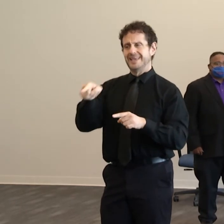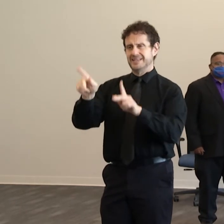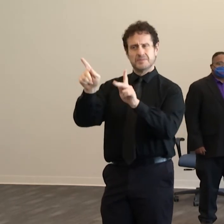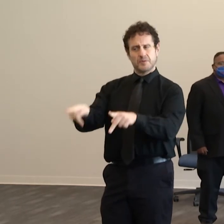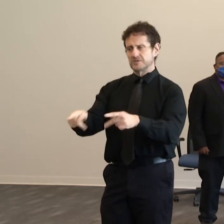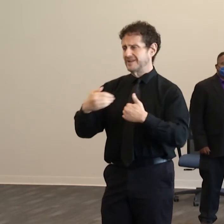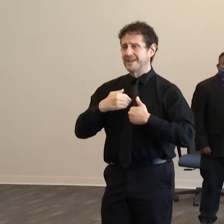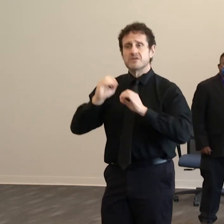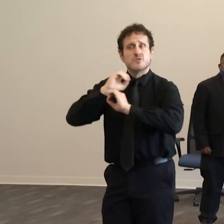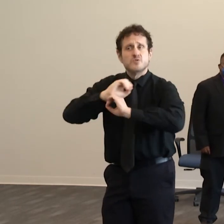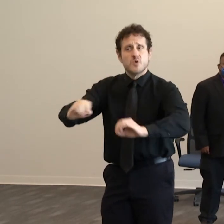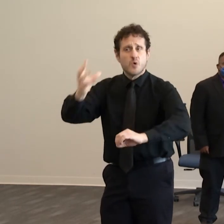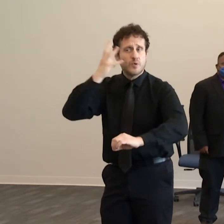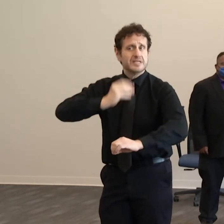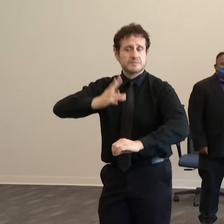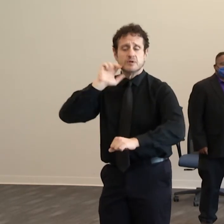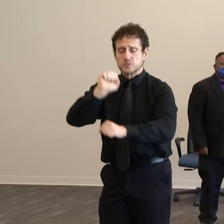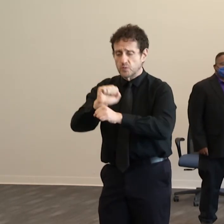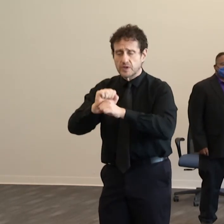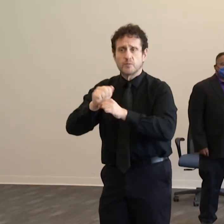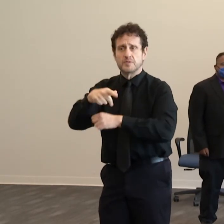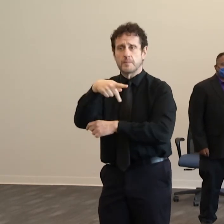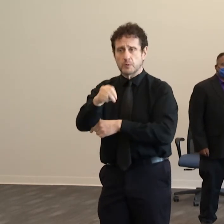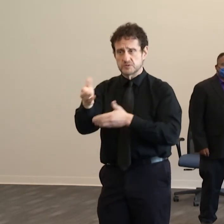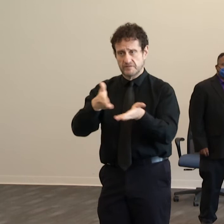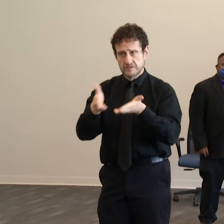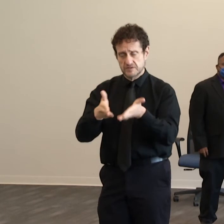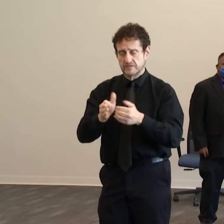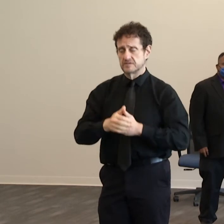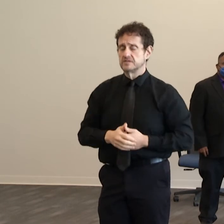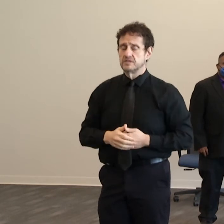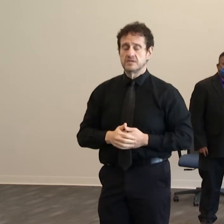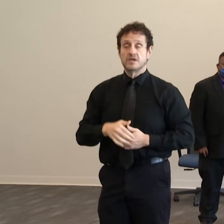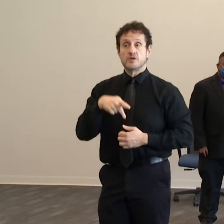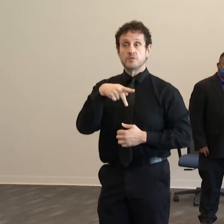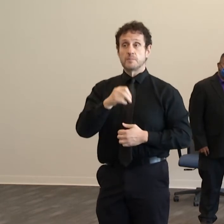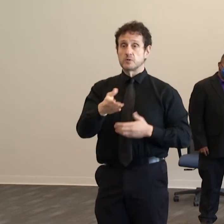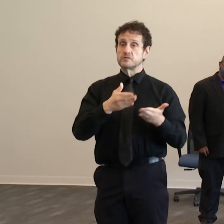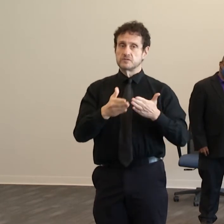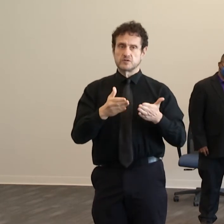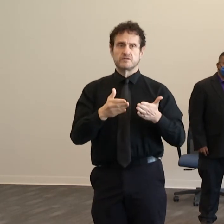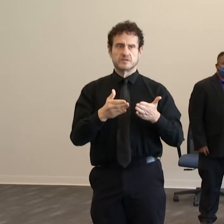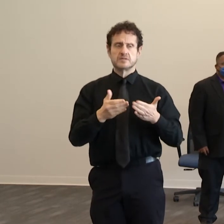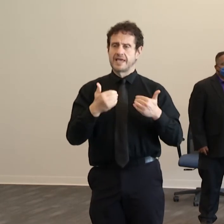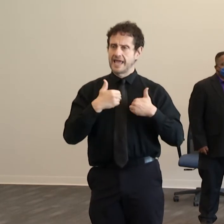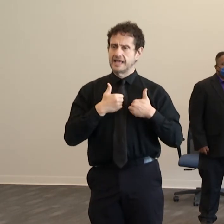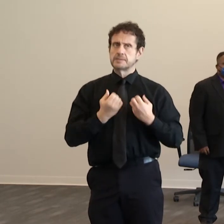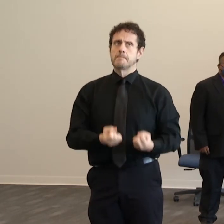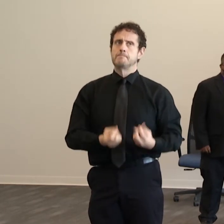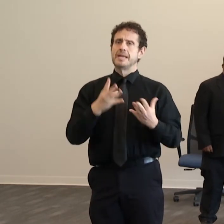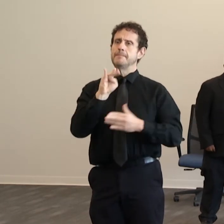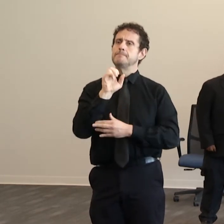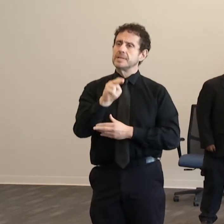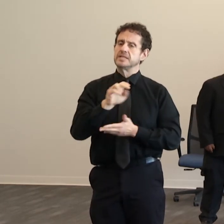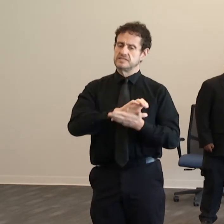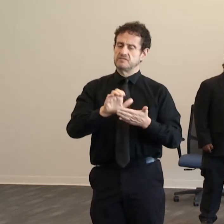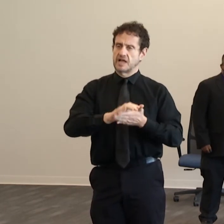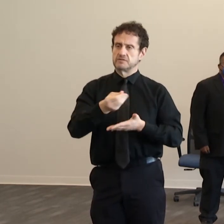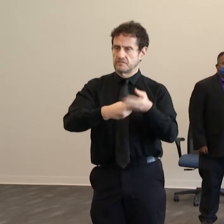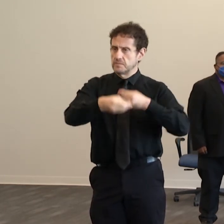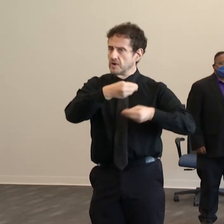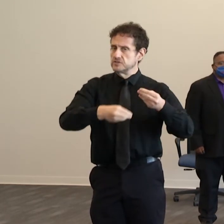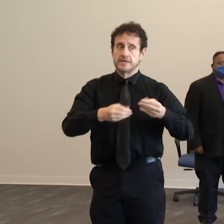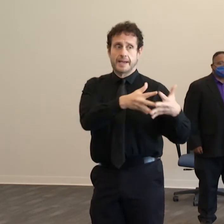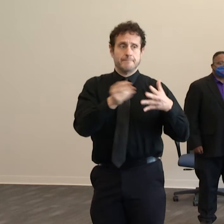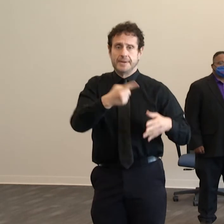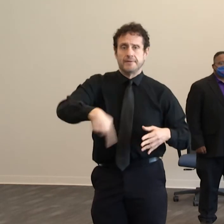with no experience in the Postal Service. It is a multi-billion-dollar operation, and all of America depends on it. And to say that